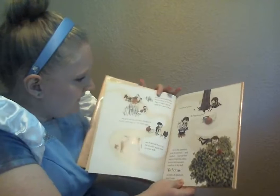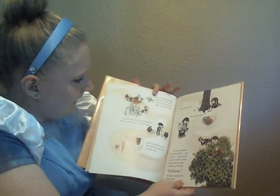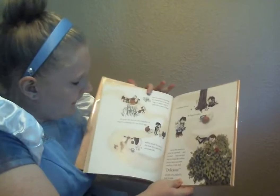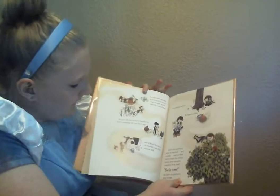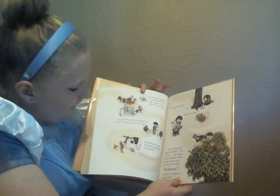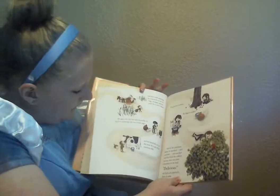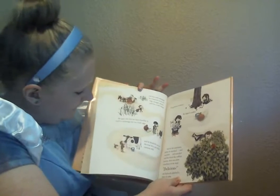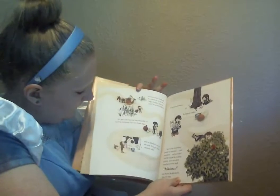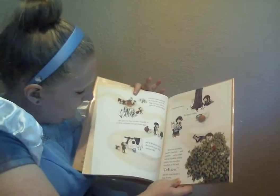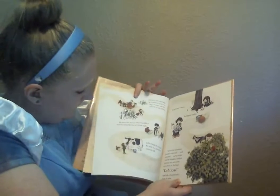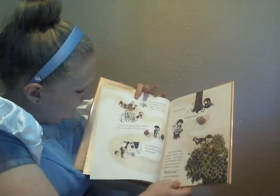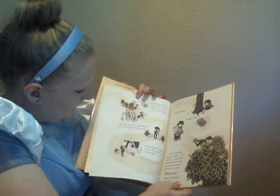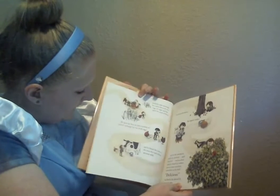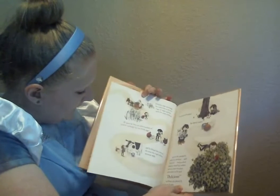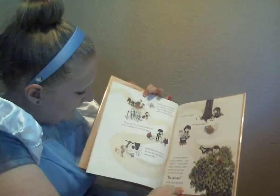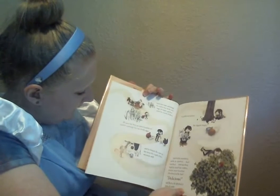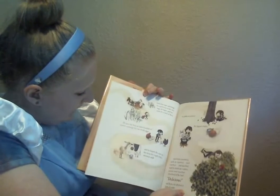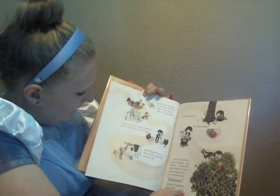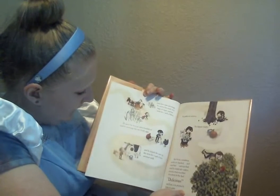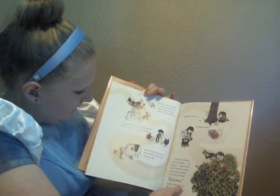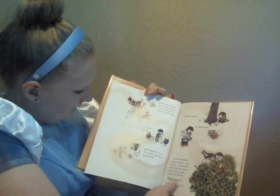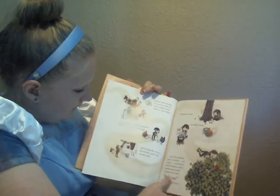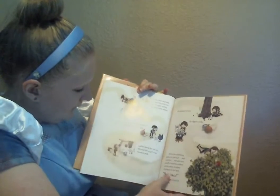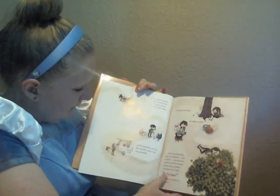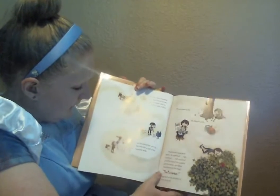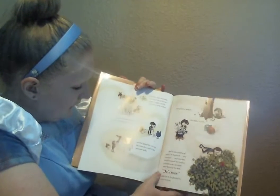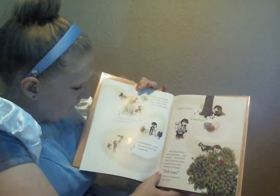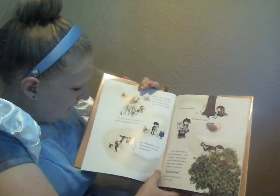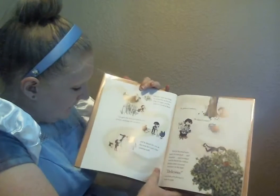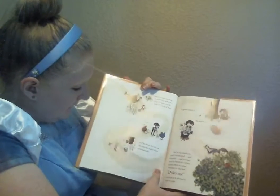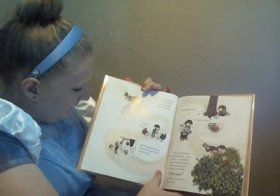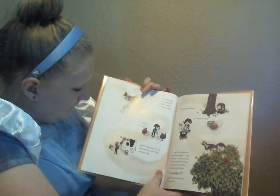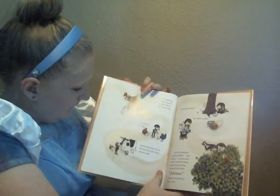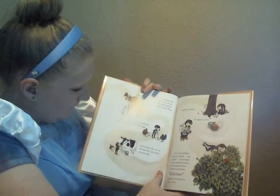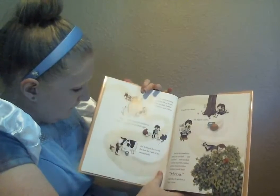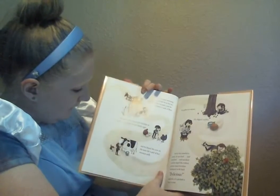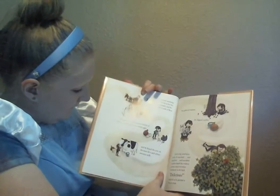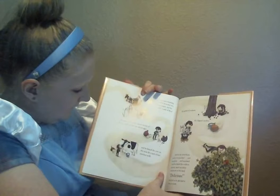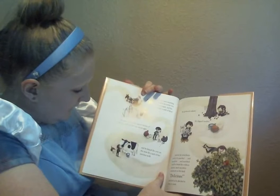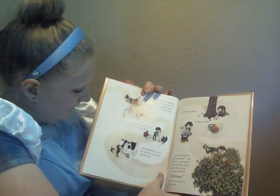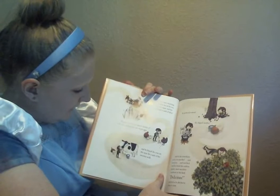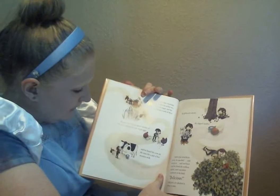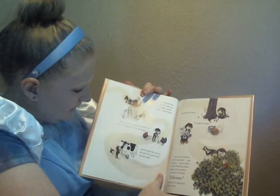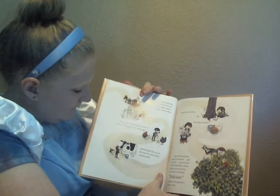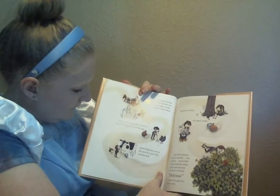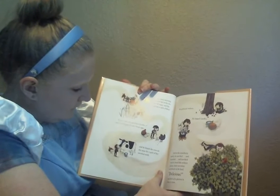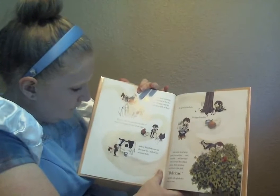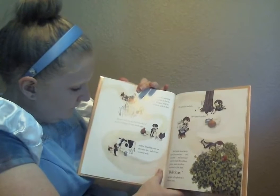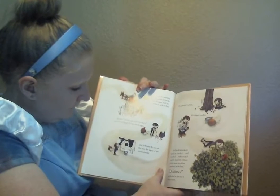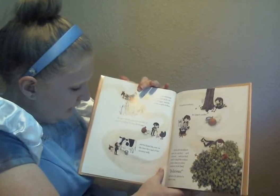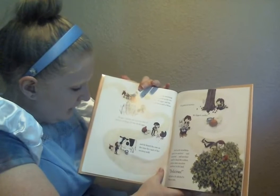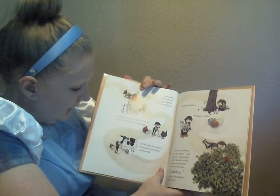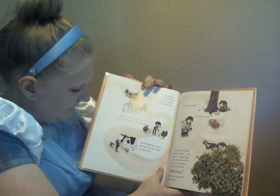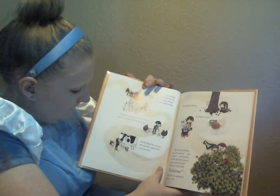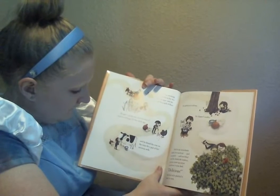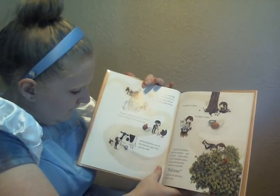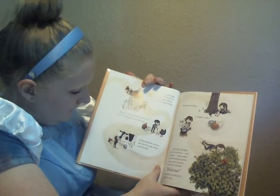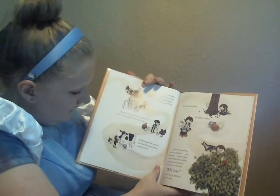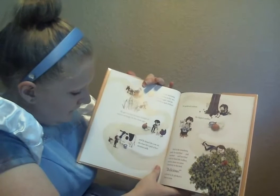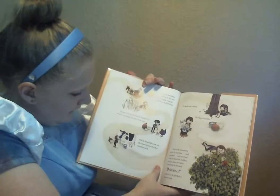sack of flour. He gave the hen an extra handful of seed in exchange for 2 fresh eggs.